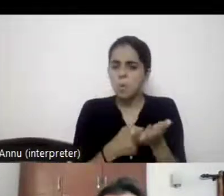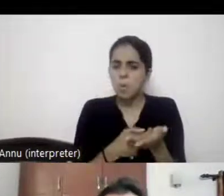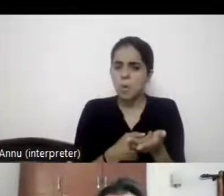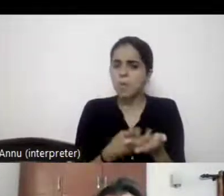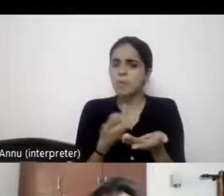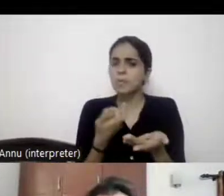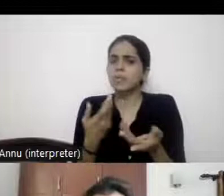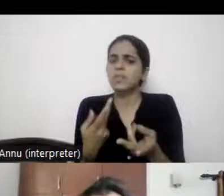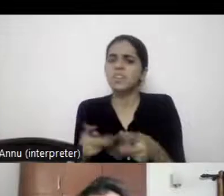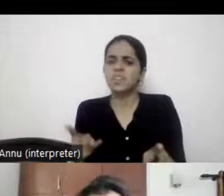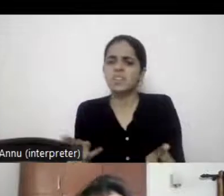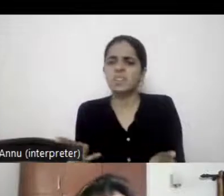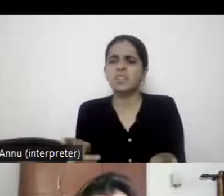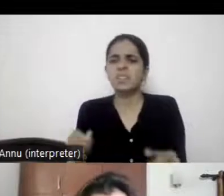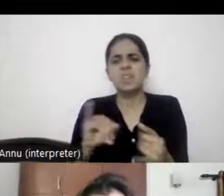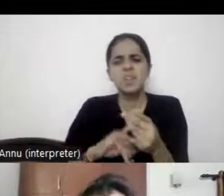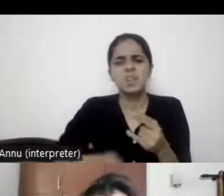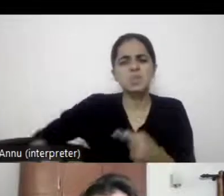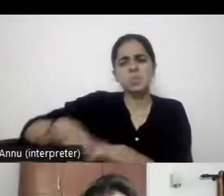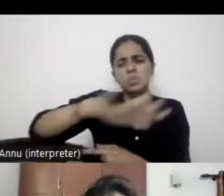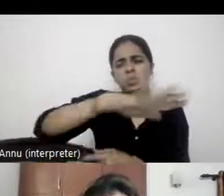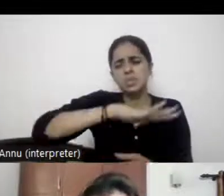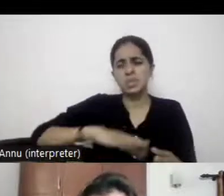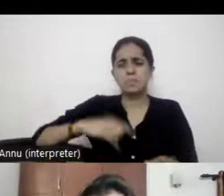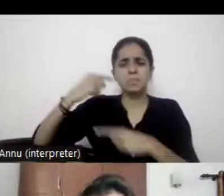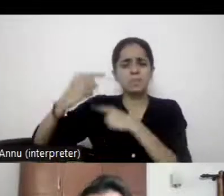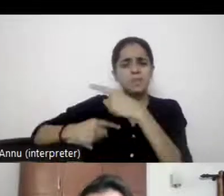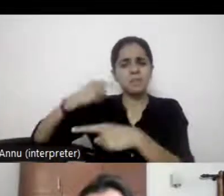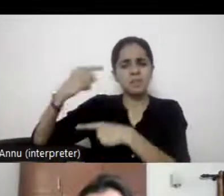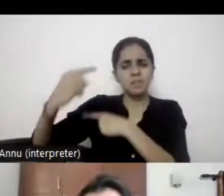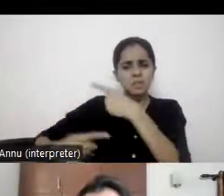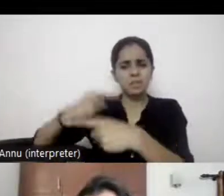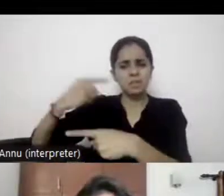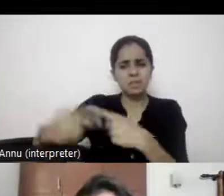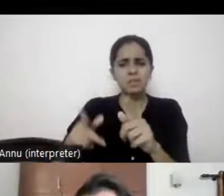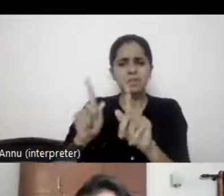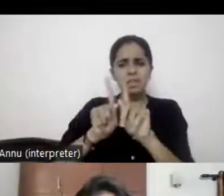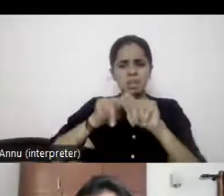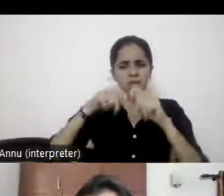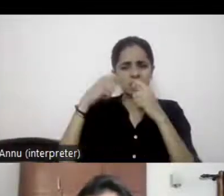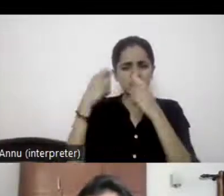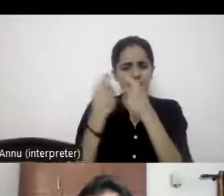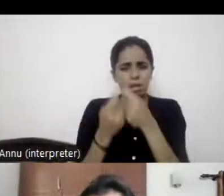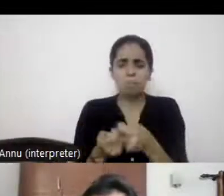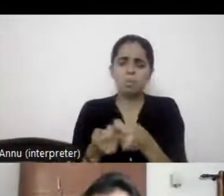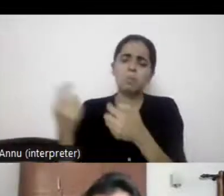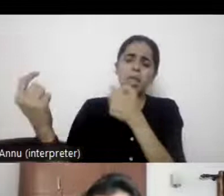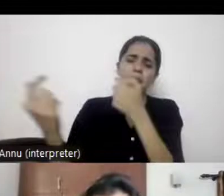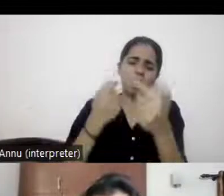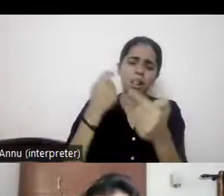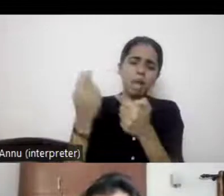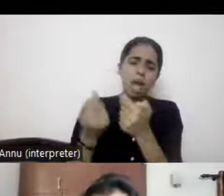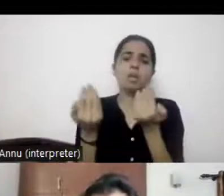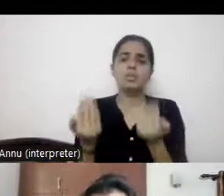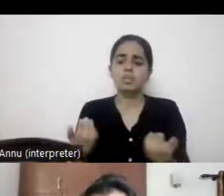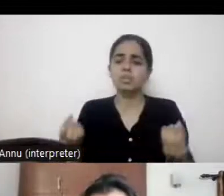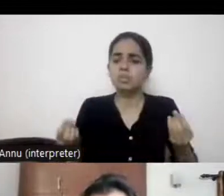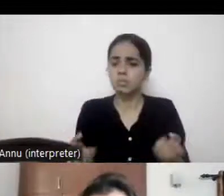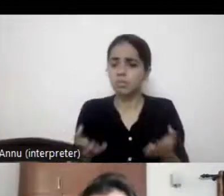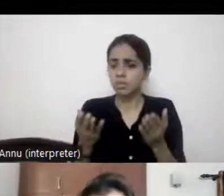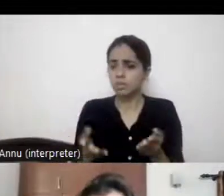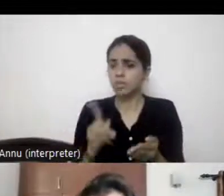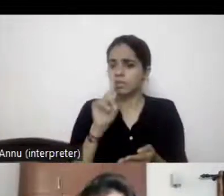would come across these terms when you start your journey into disability studies. So it's very important